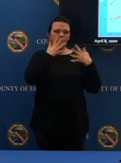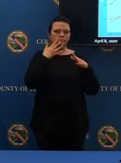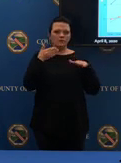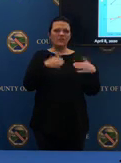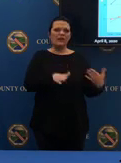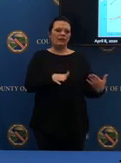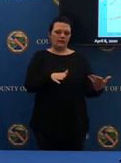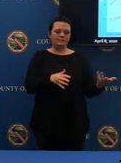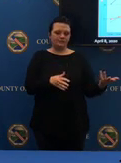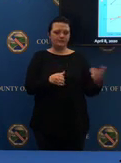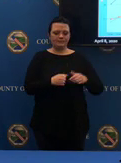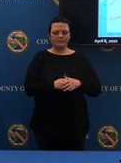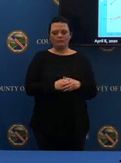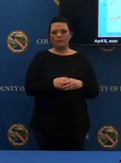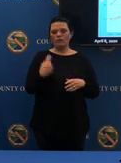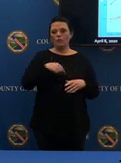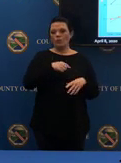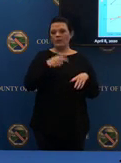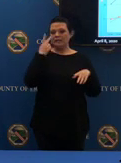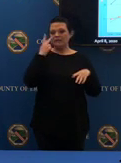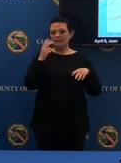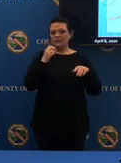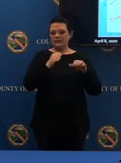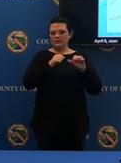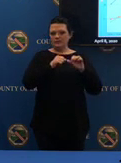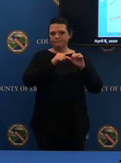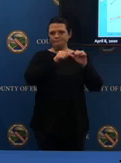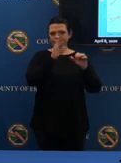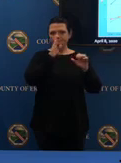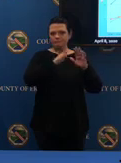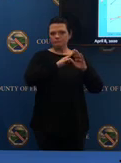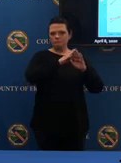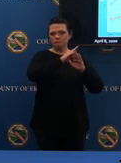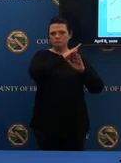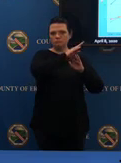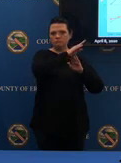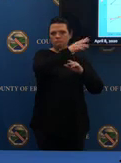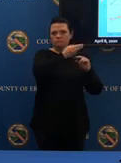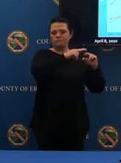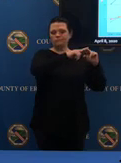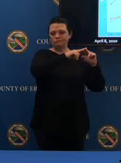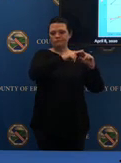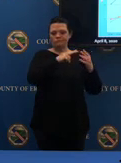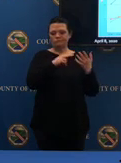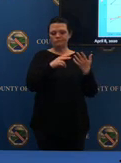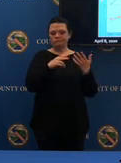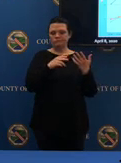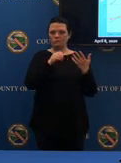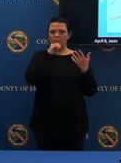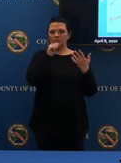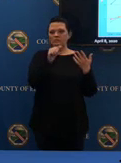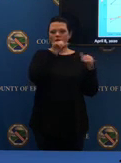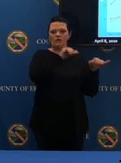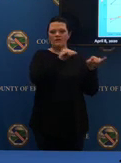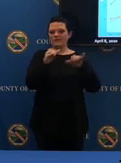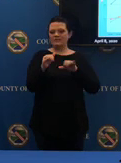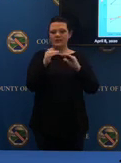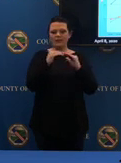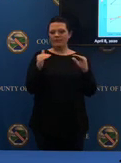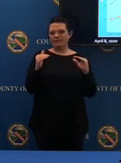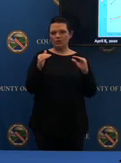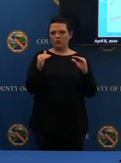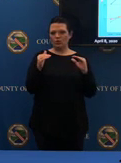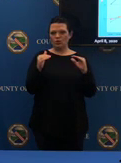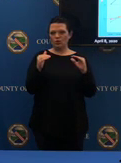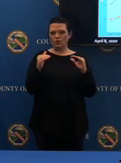else. And we do see a continued growth, though the growth is not to the same level as